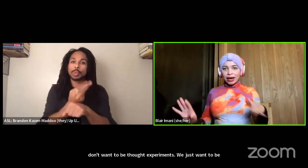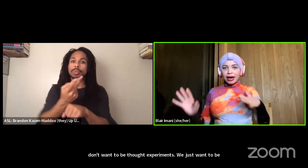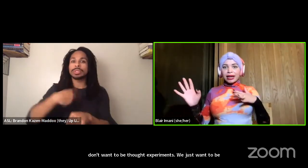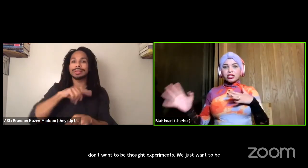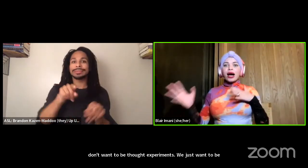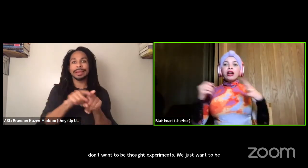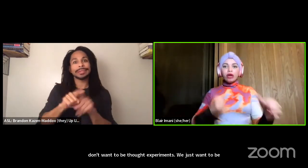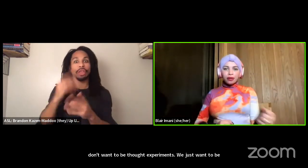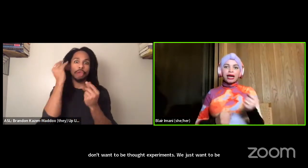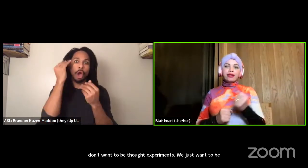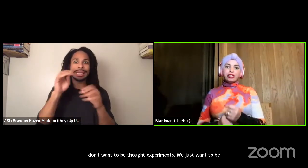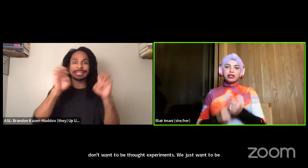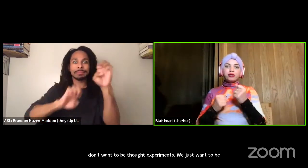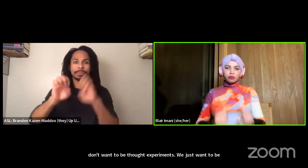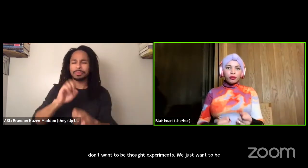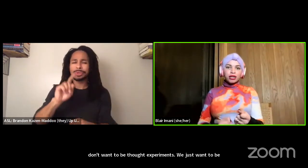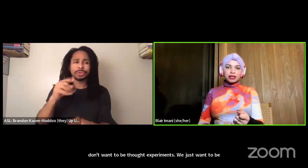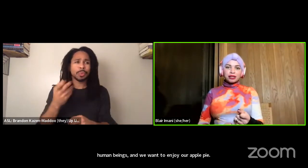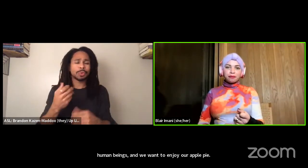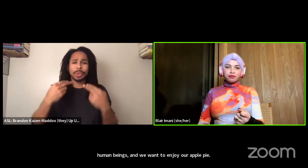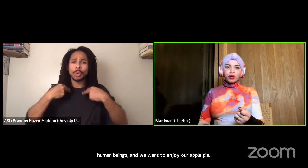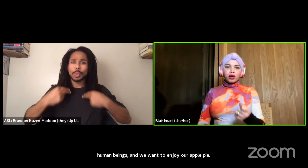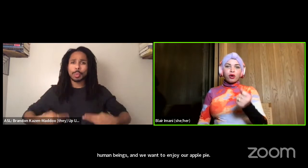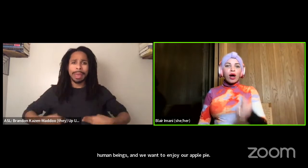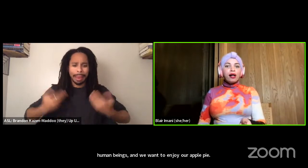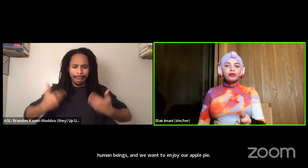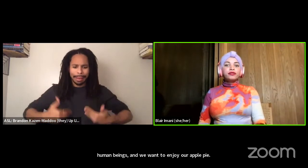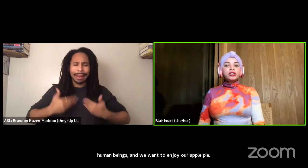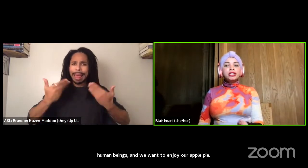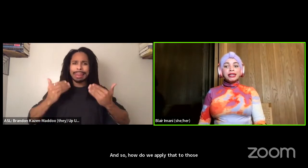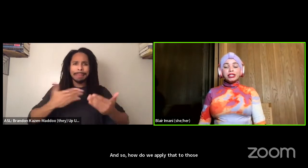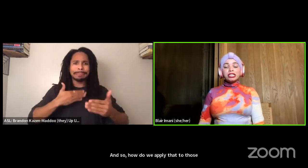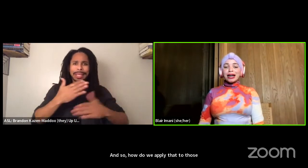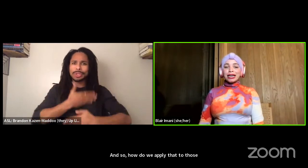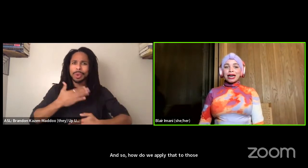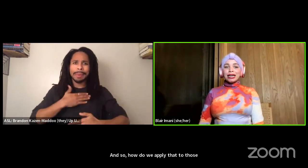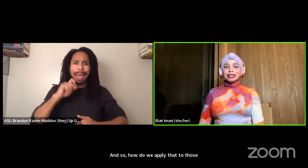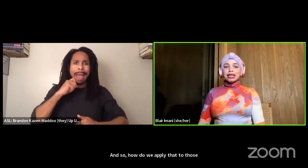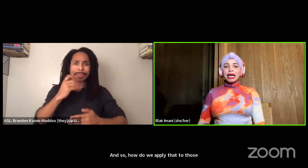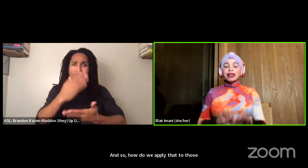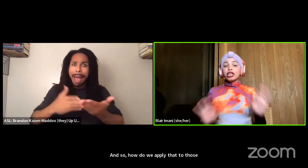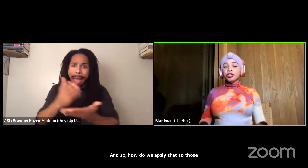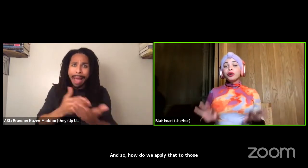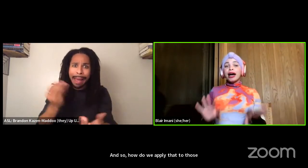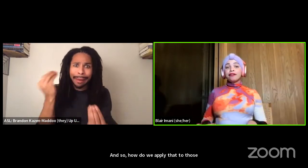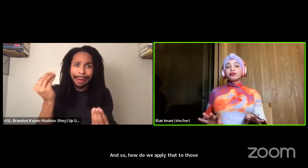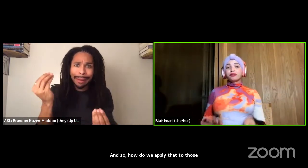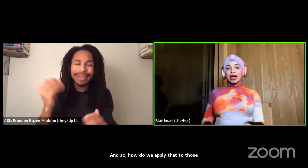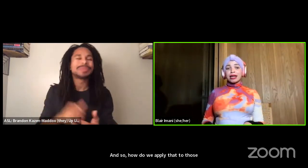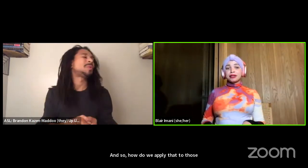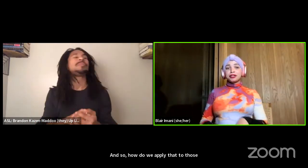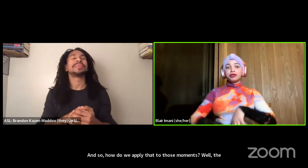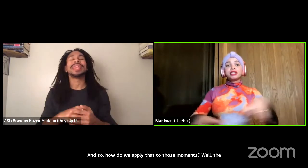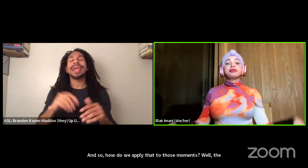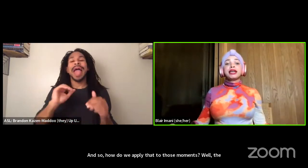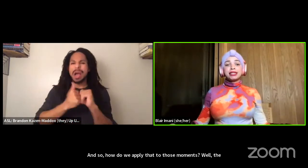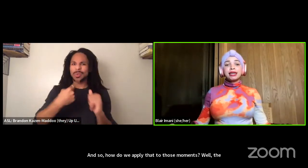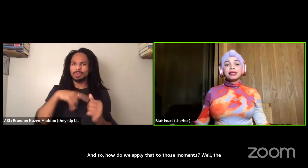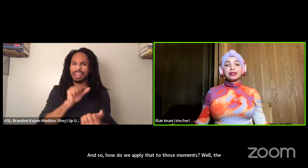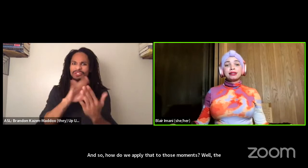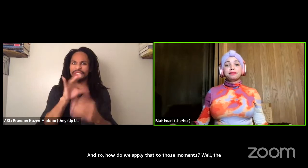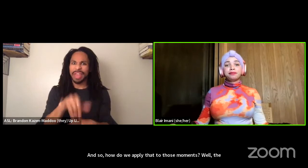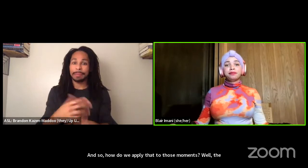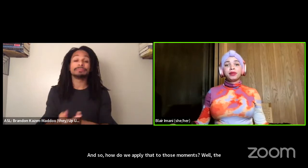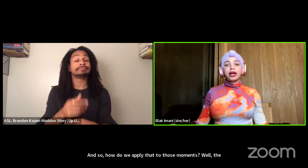pie. And so how do we apply that to those moments? Well, the first thing is to recognize that you have the right to